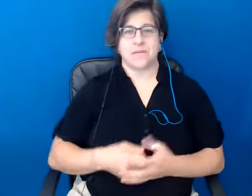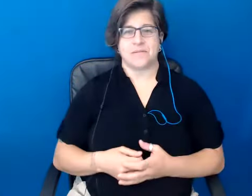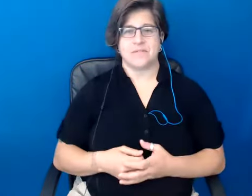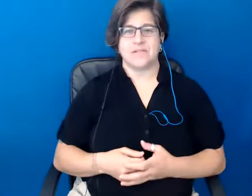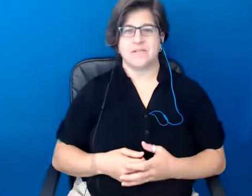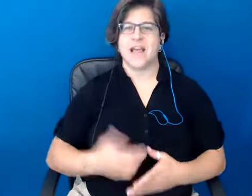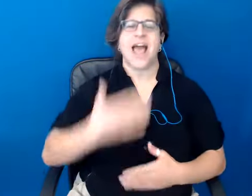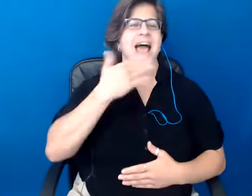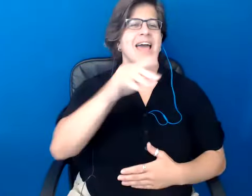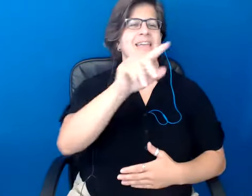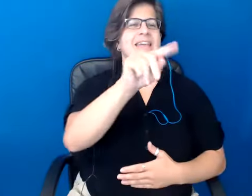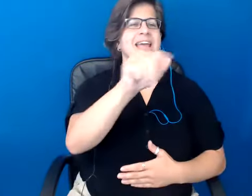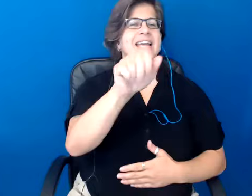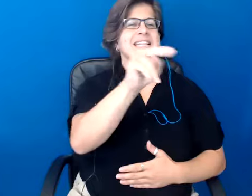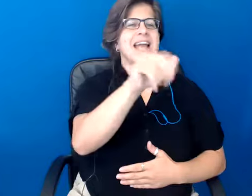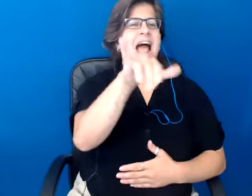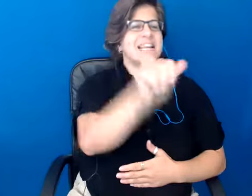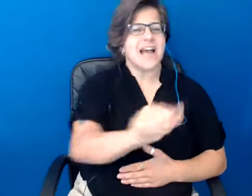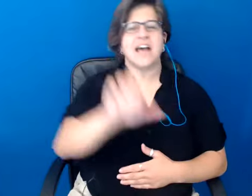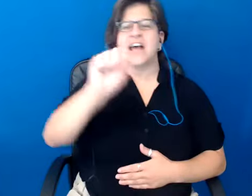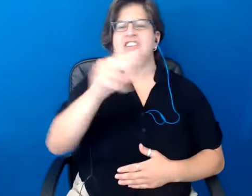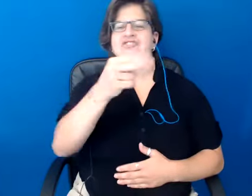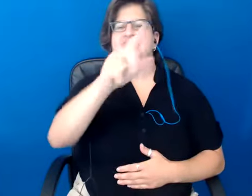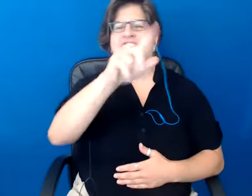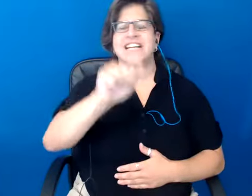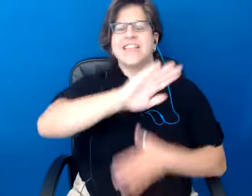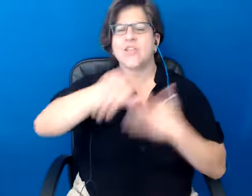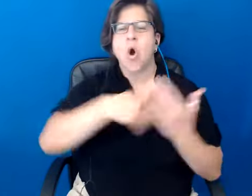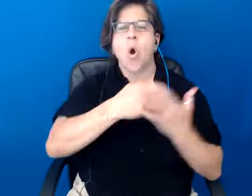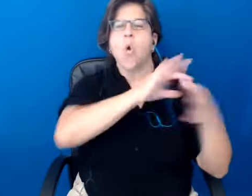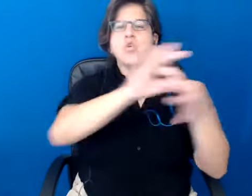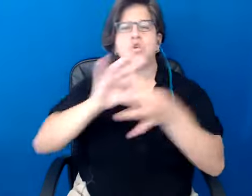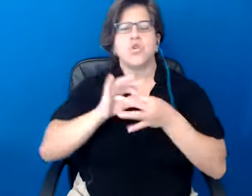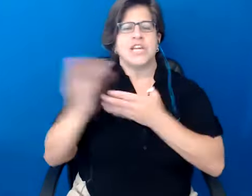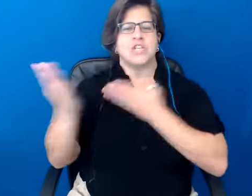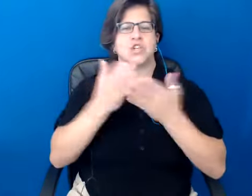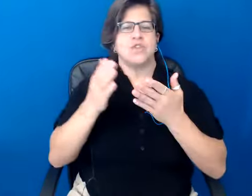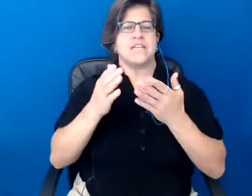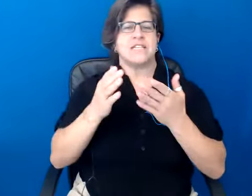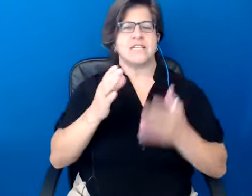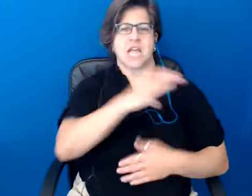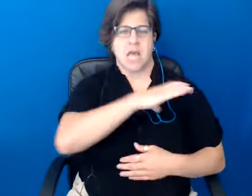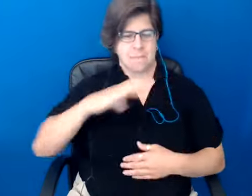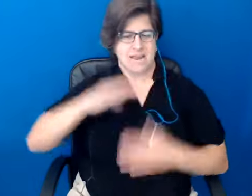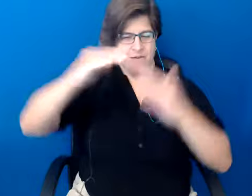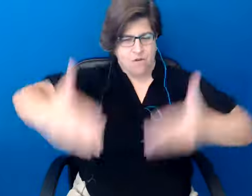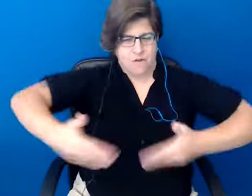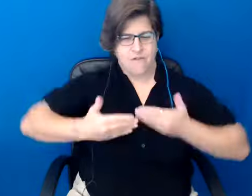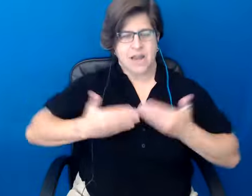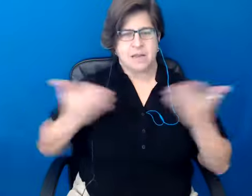I'm very honored to be here today with all of you. I thank Tanya, Sheila, the entire